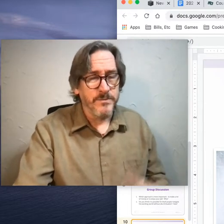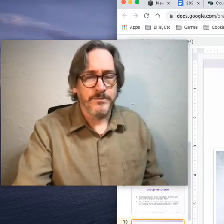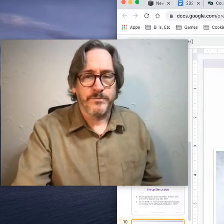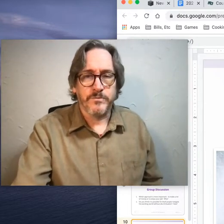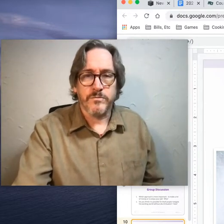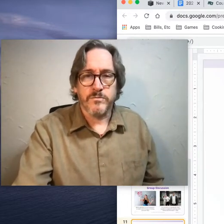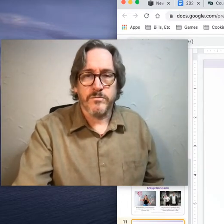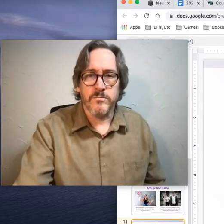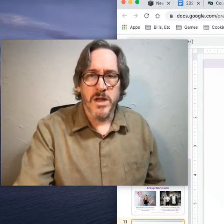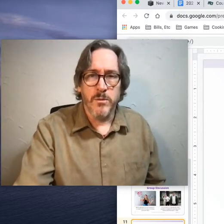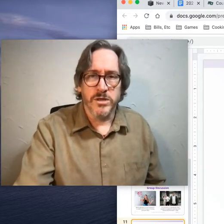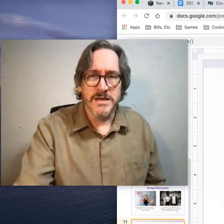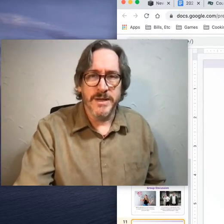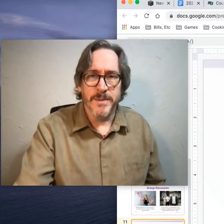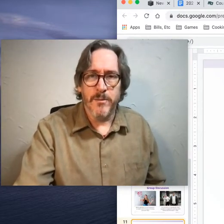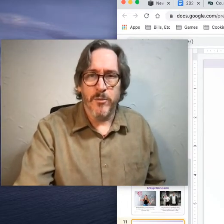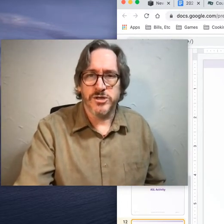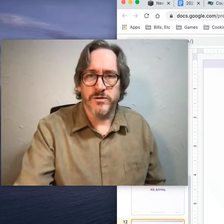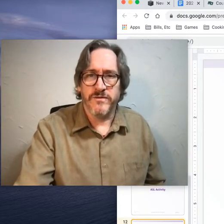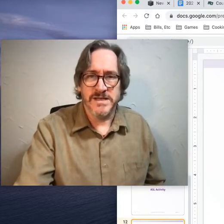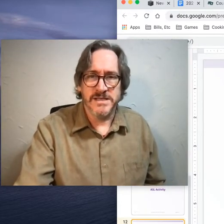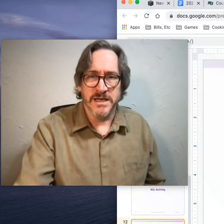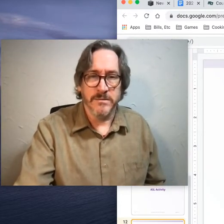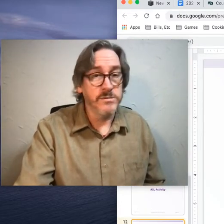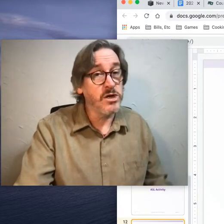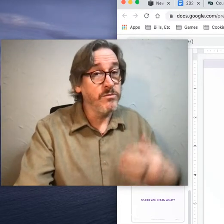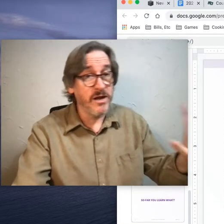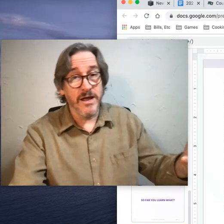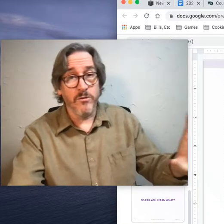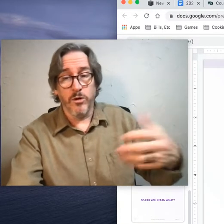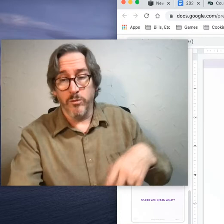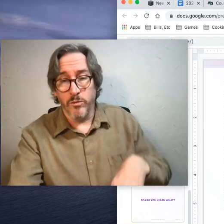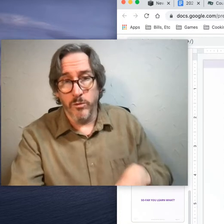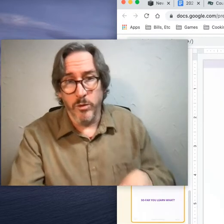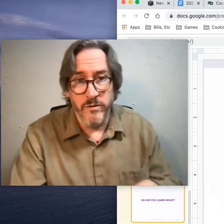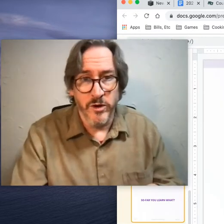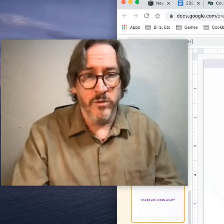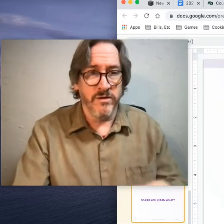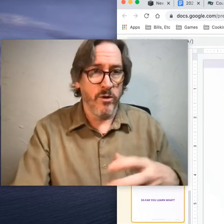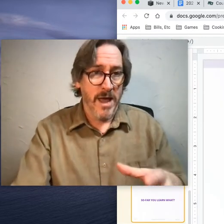So we'll tend to be a bit more surfacey. So then again, we'll